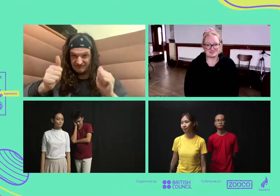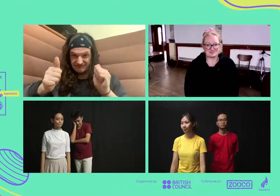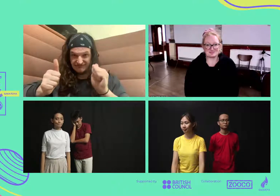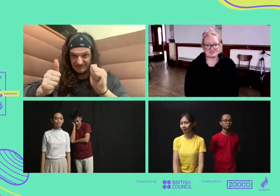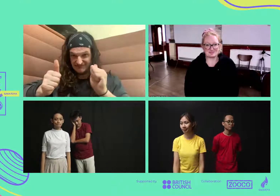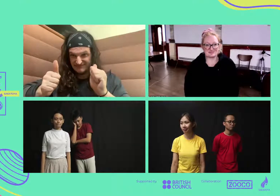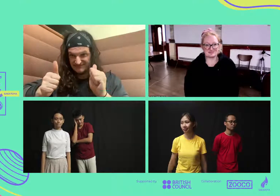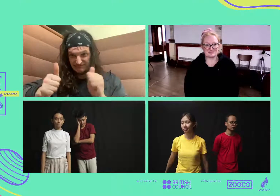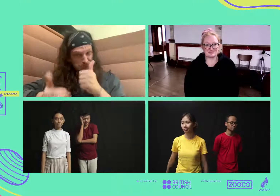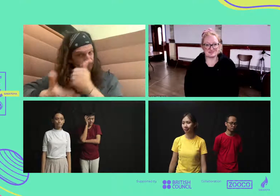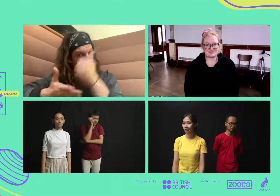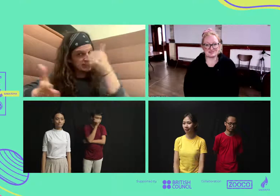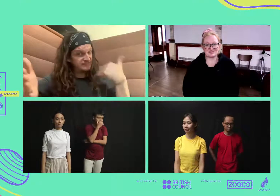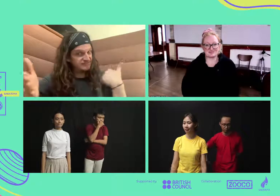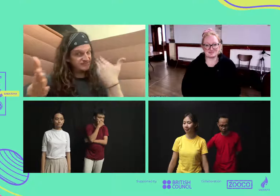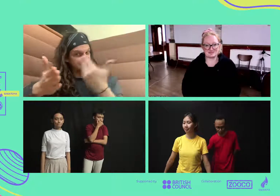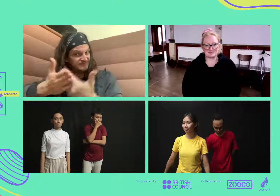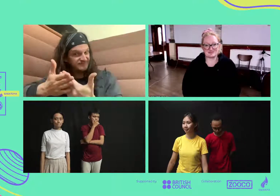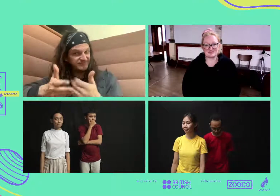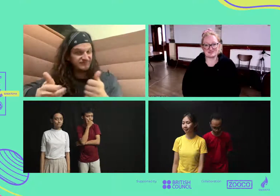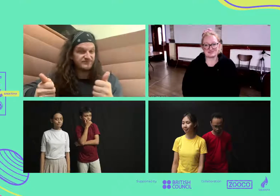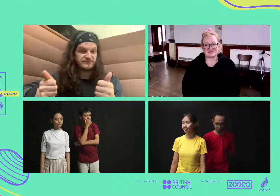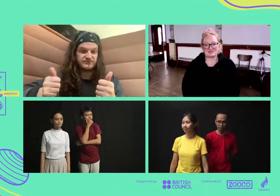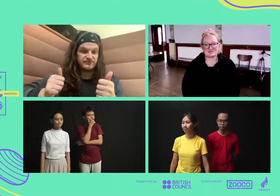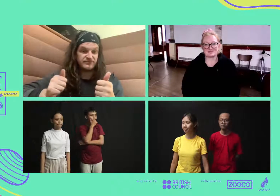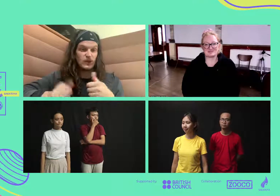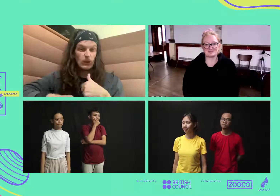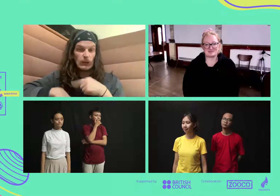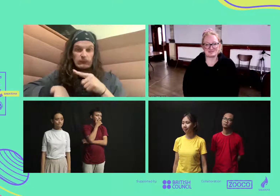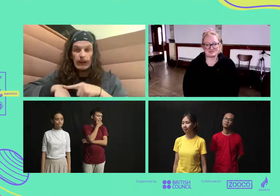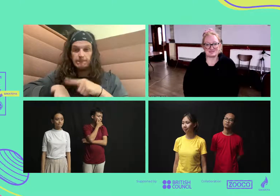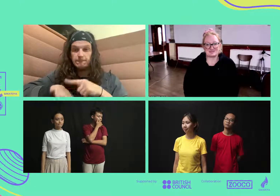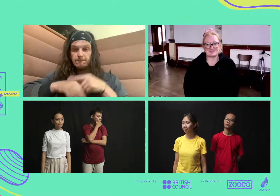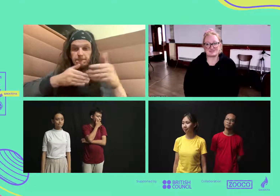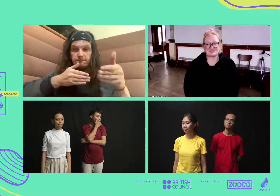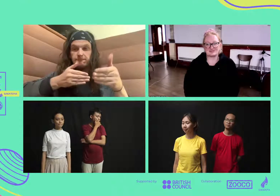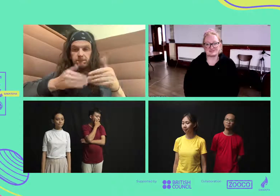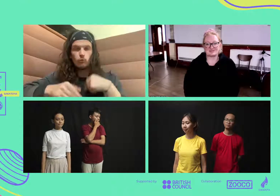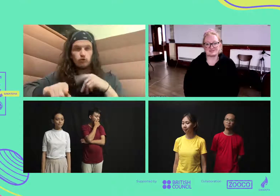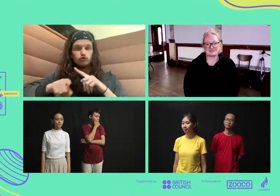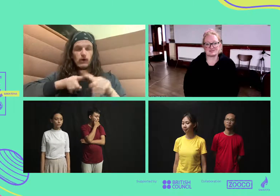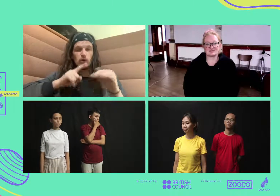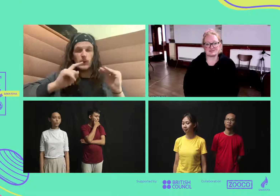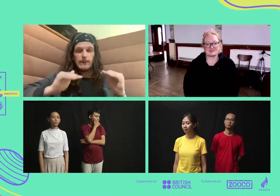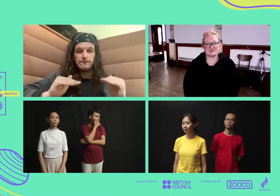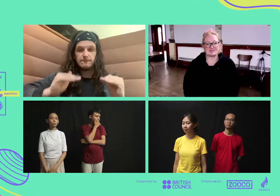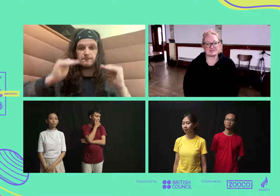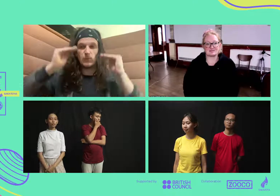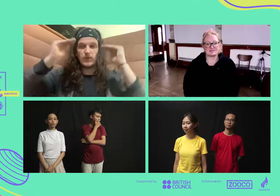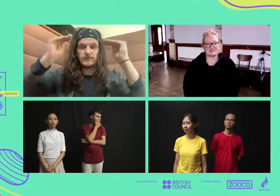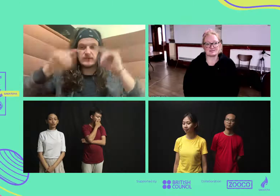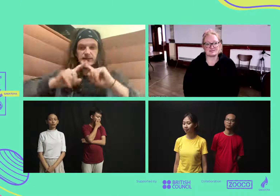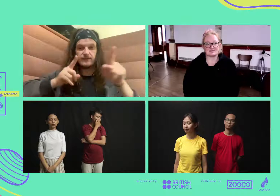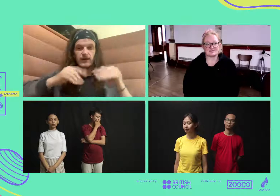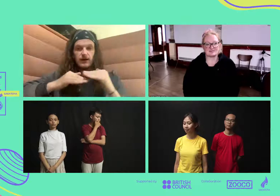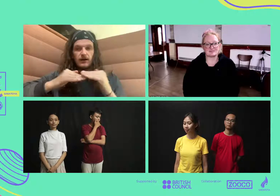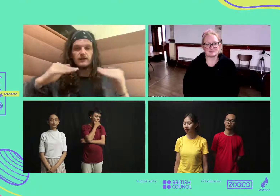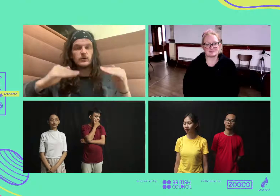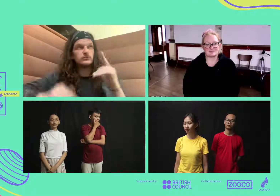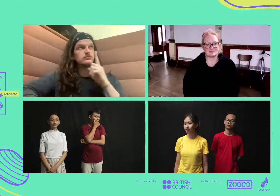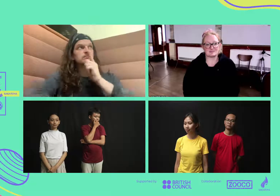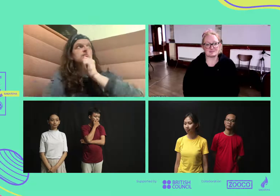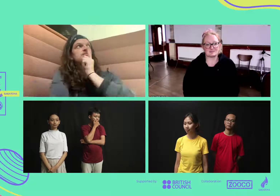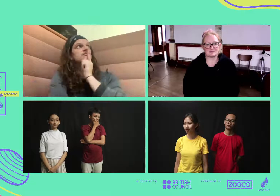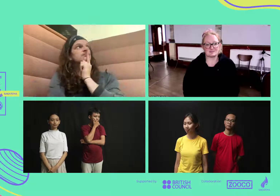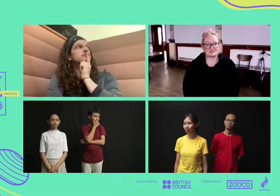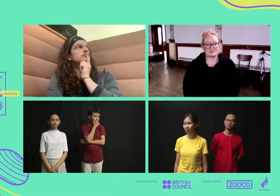Okay, so I hope you're able to remember all those things we learned, those building blocks. You've been brilliant so far. I know we're coming to the end now,